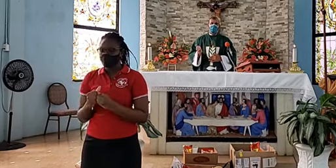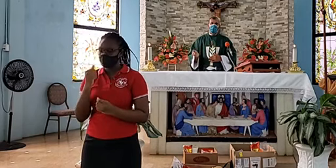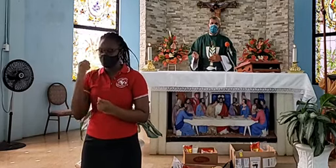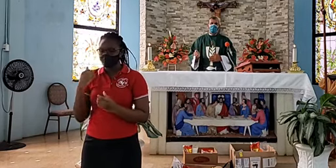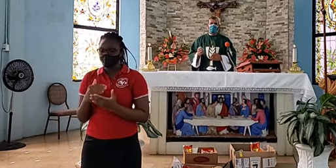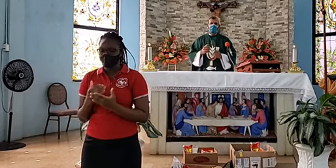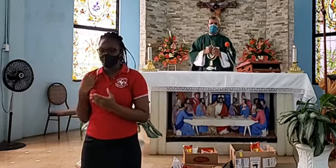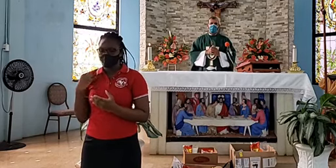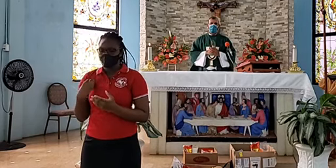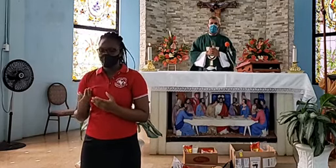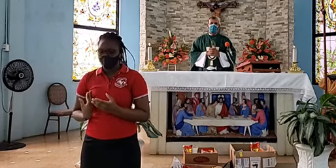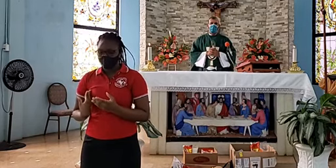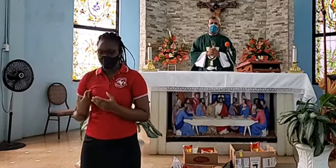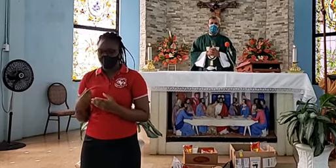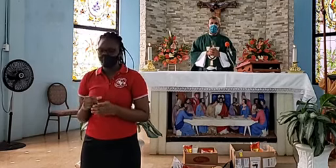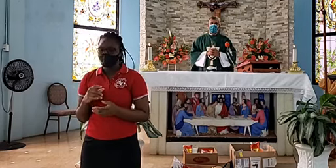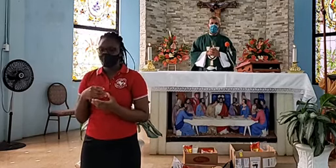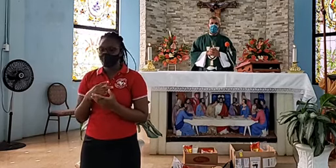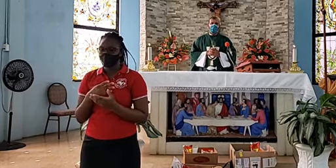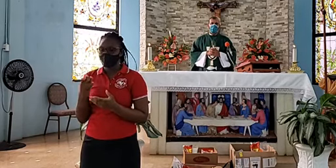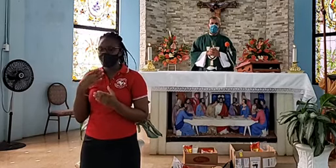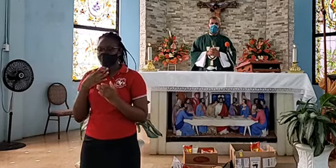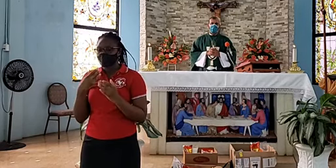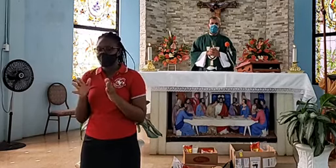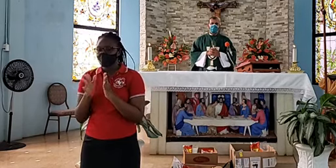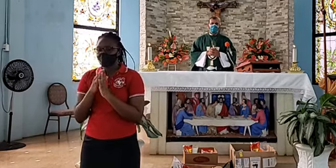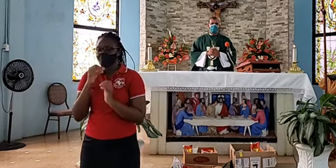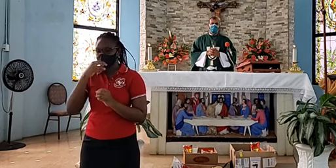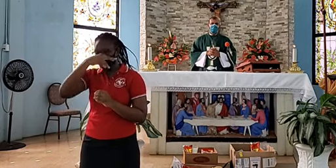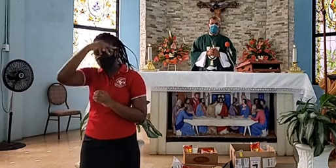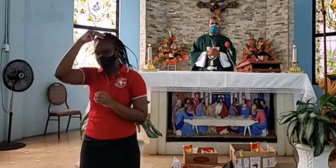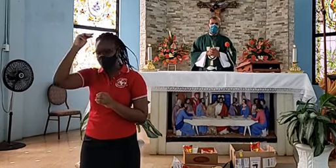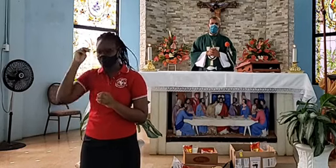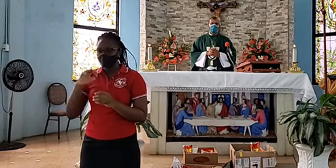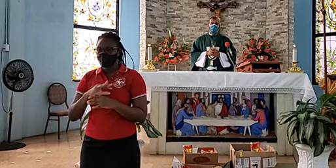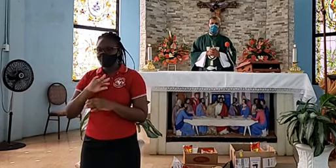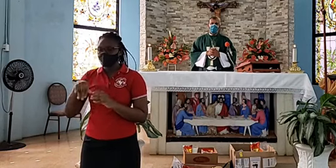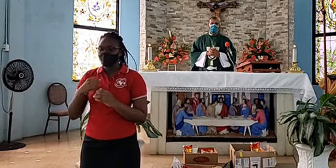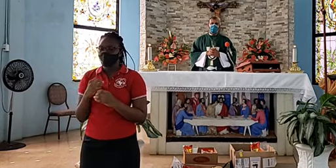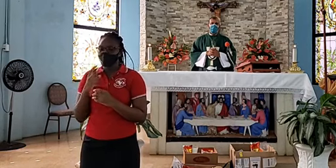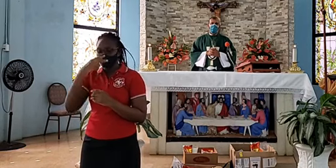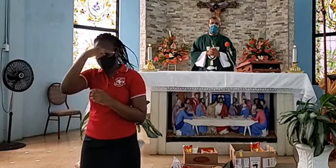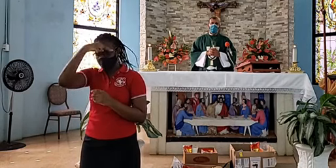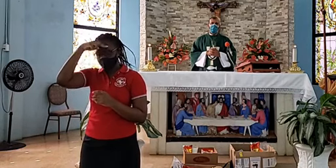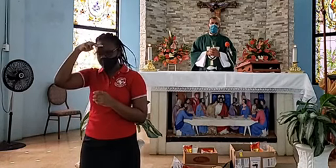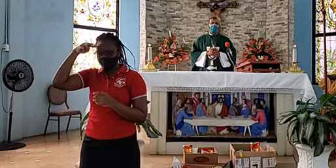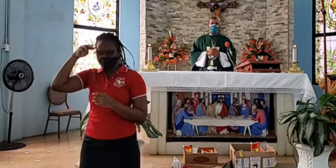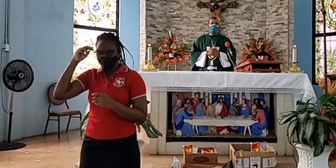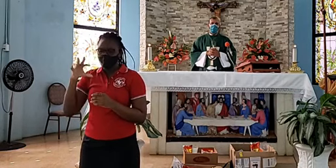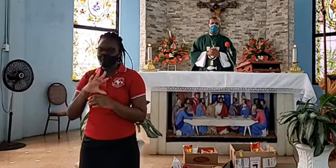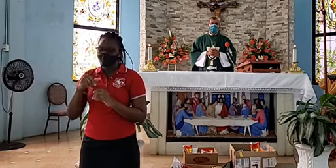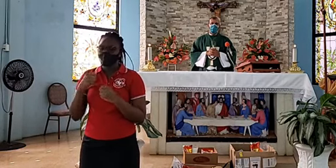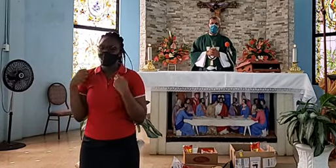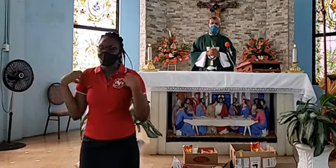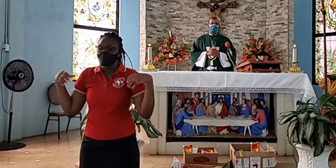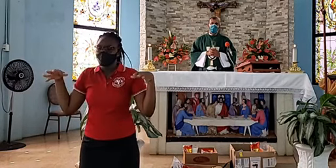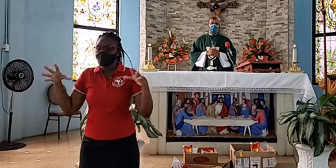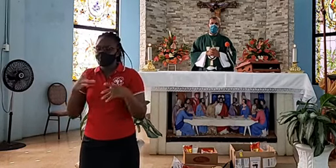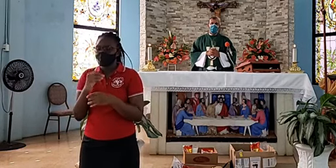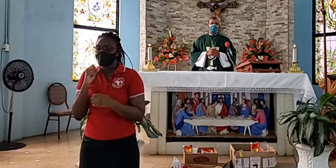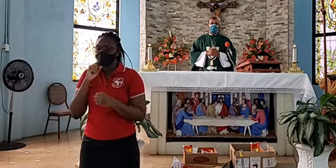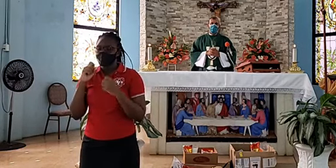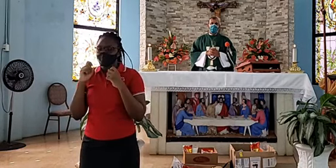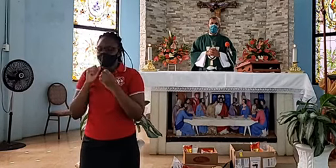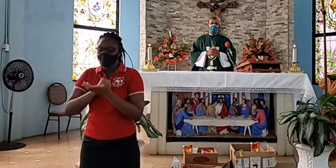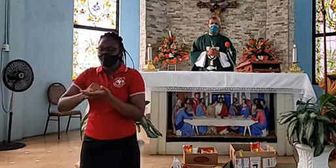through my most grievous fault. Therefore I ask Blessed Mary and Virgin, all the angels and